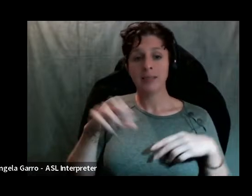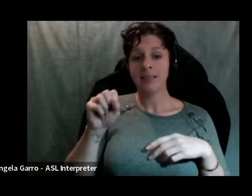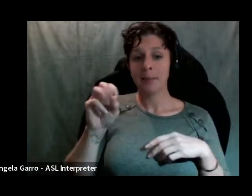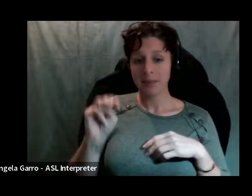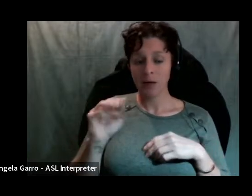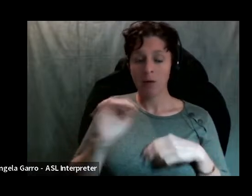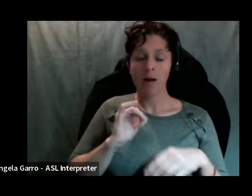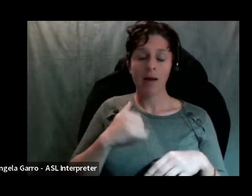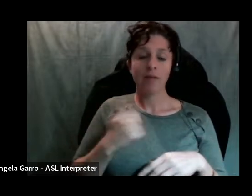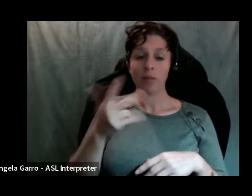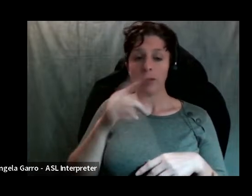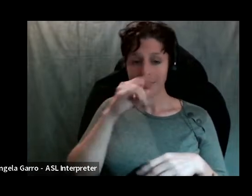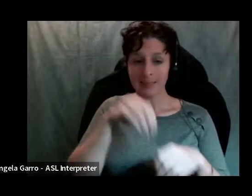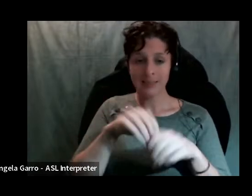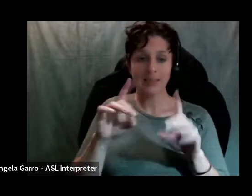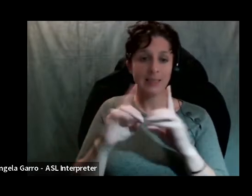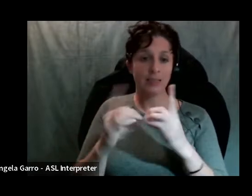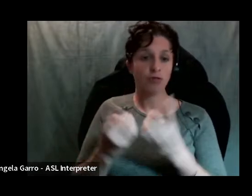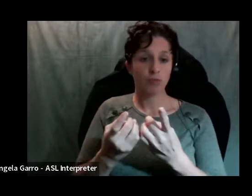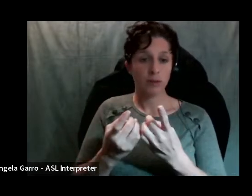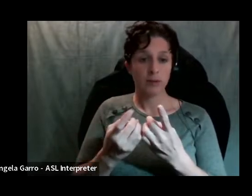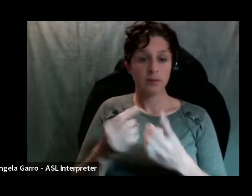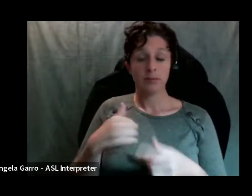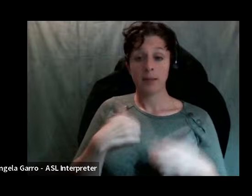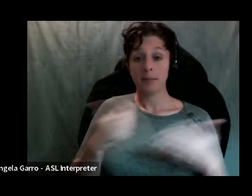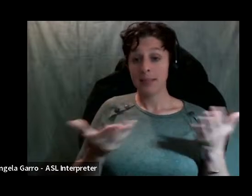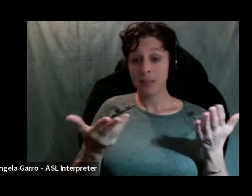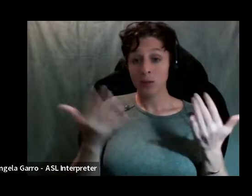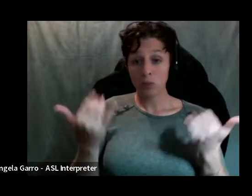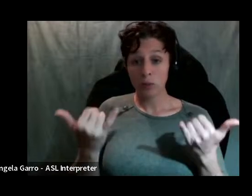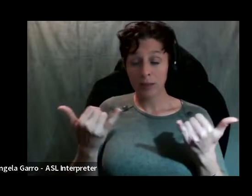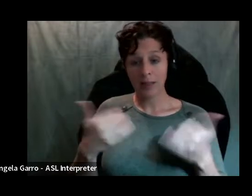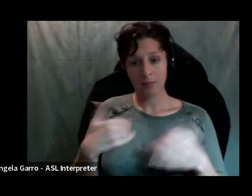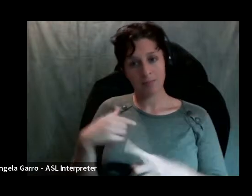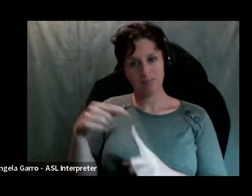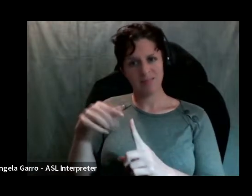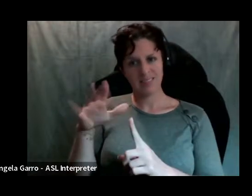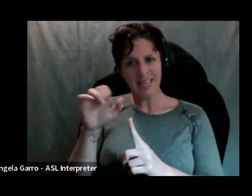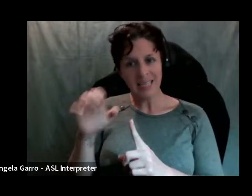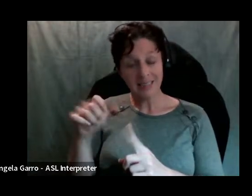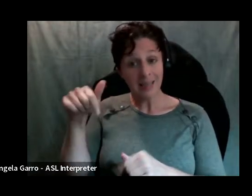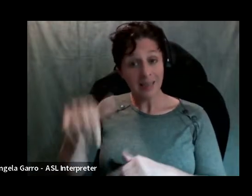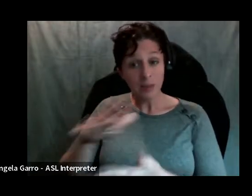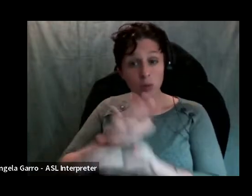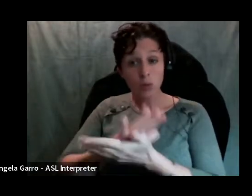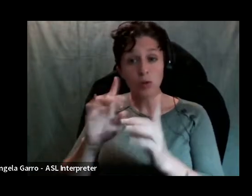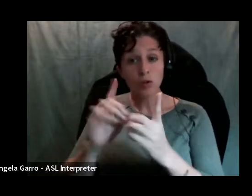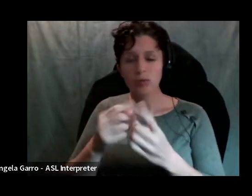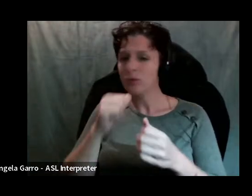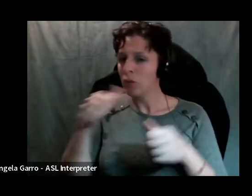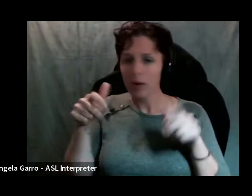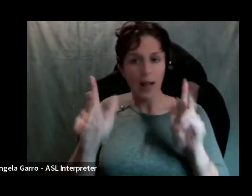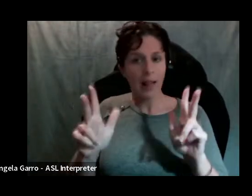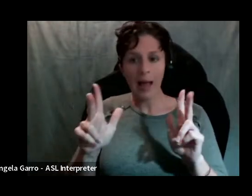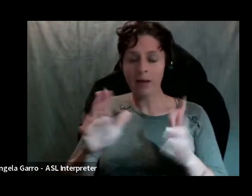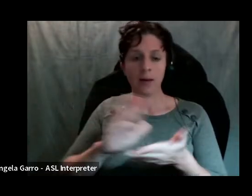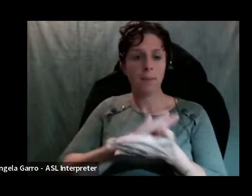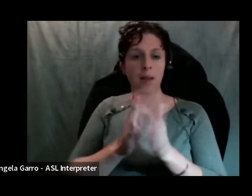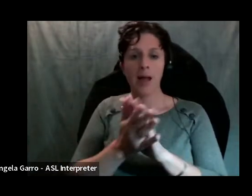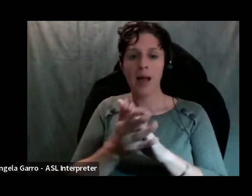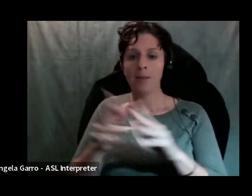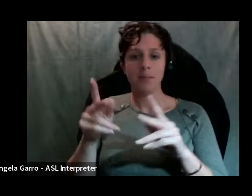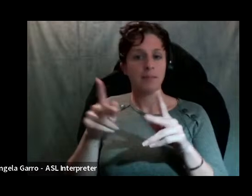3 children in the district. I'm here today to make a case that this school district not be allowed to become a place for